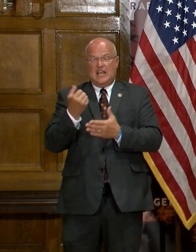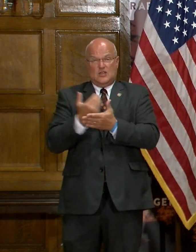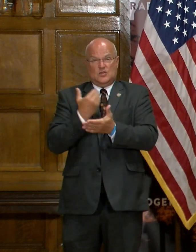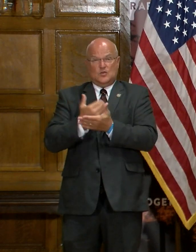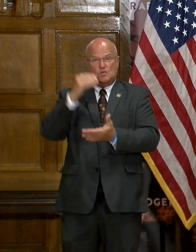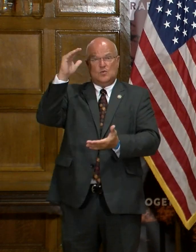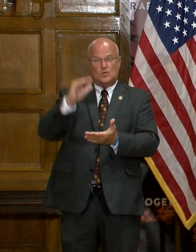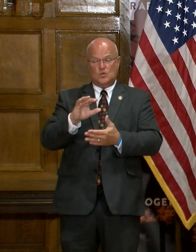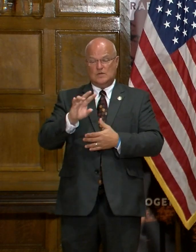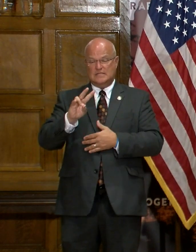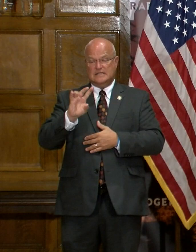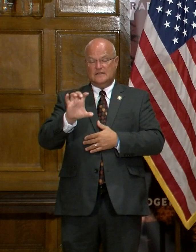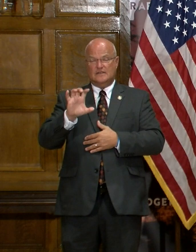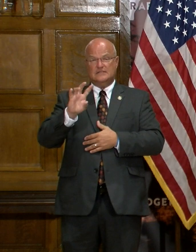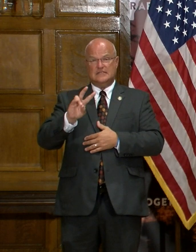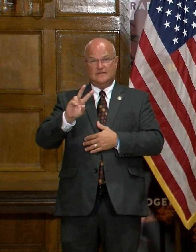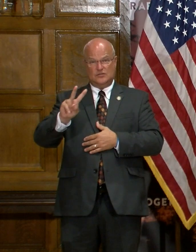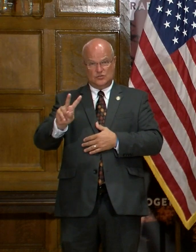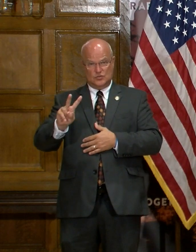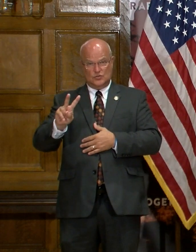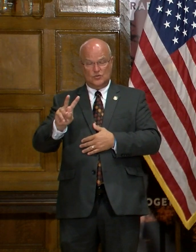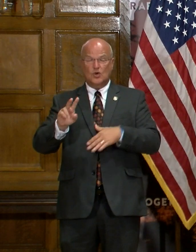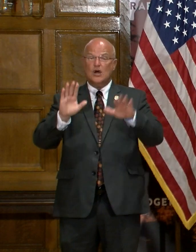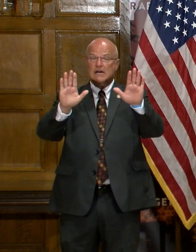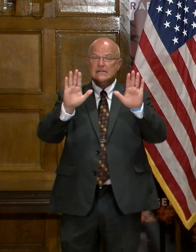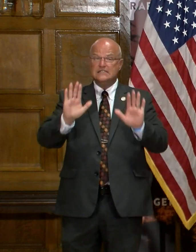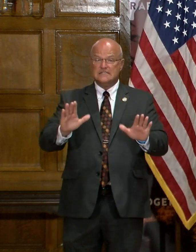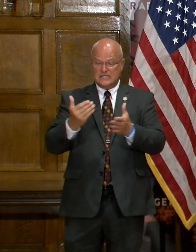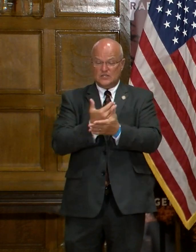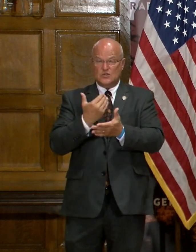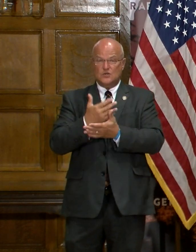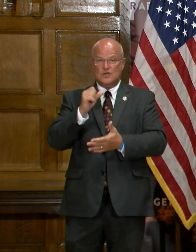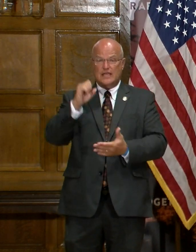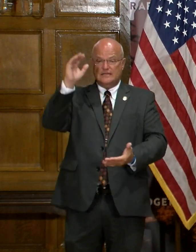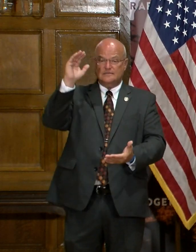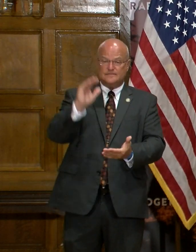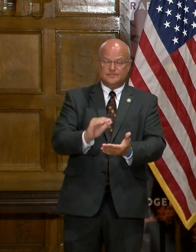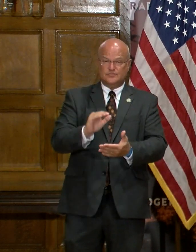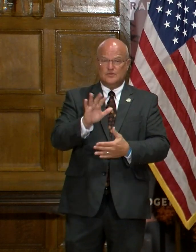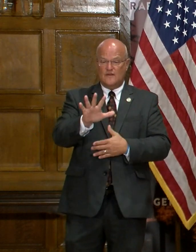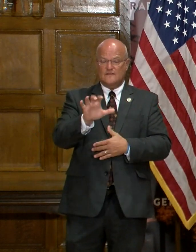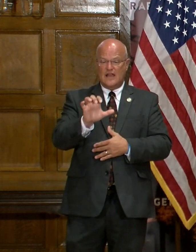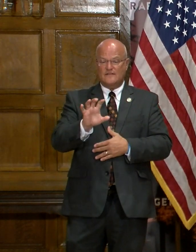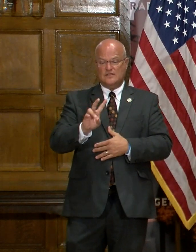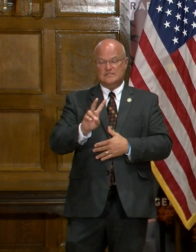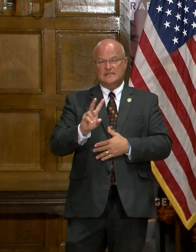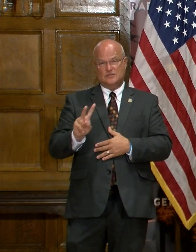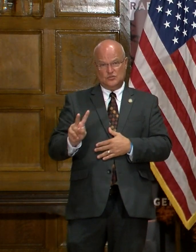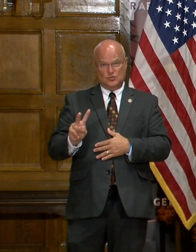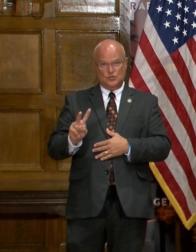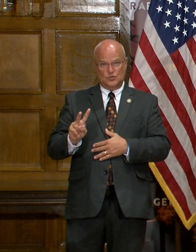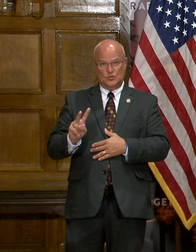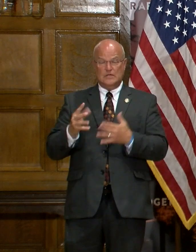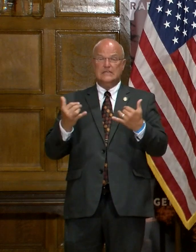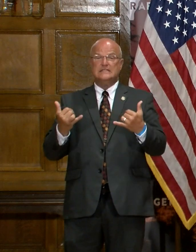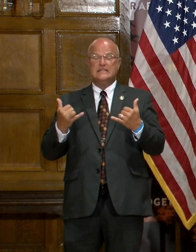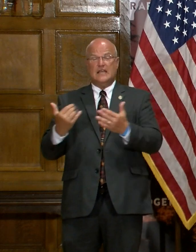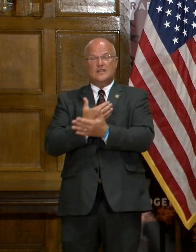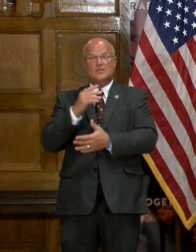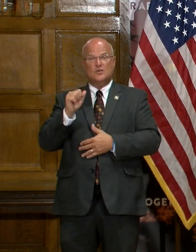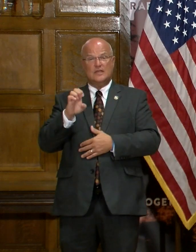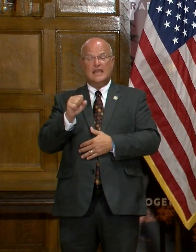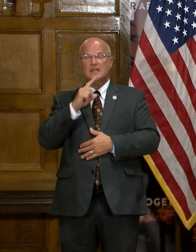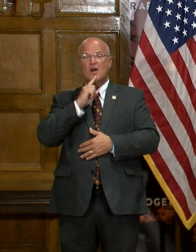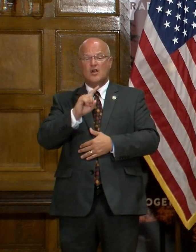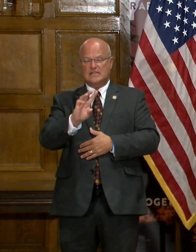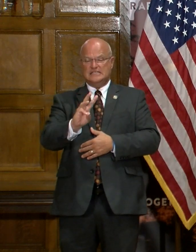cases were down to 772. On Sunday, the new cases were down to 572. Today, the new